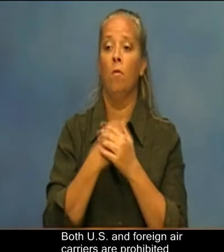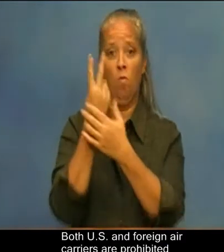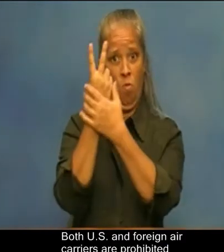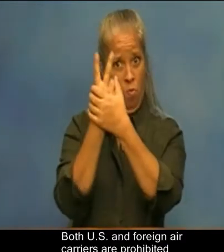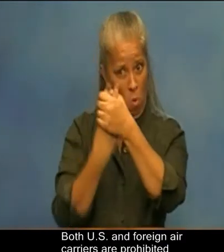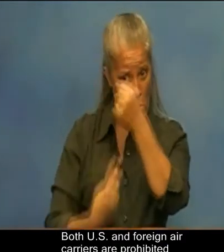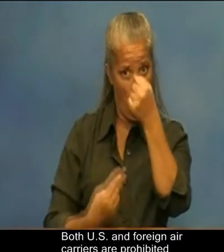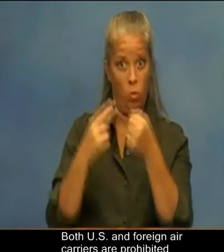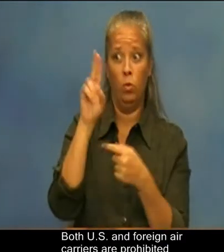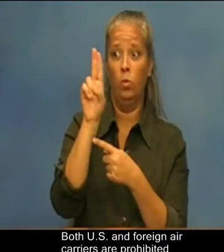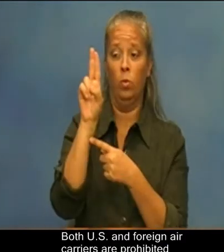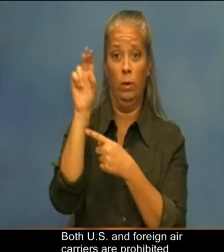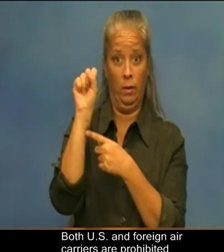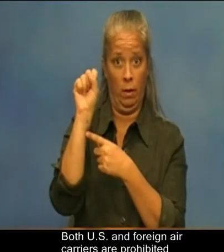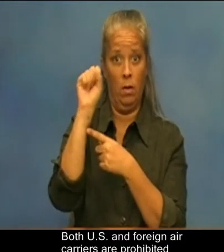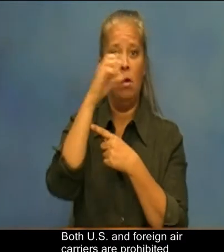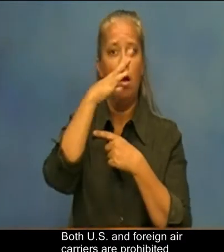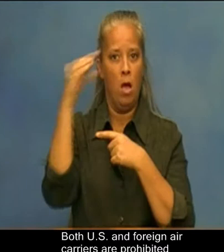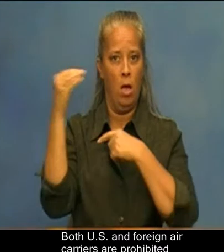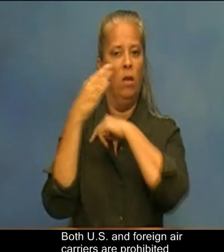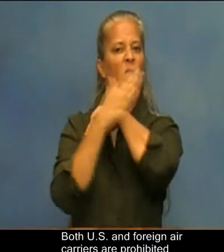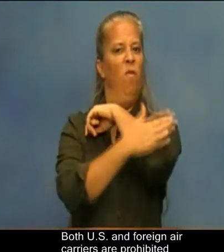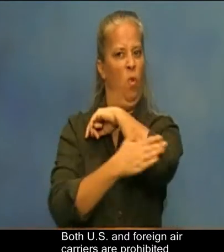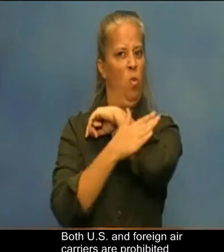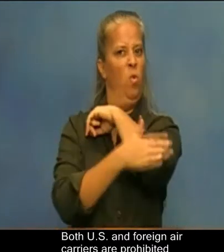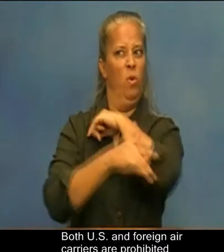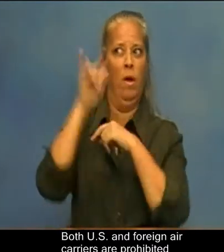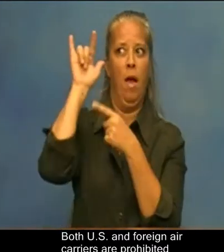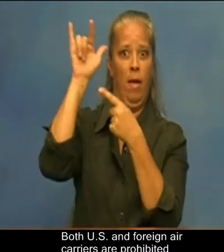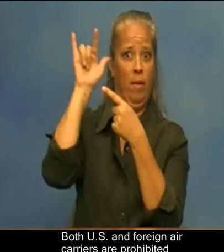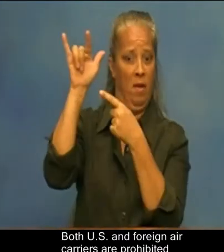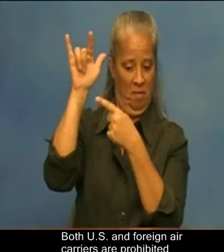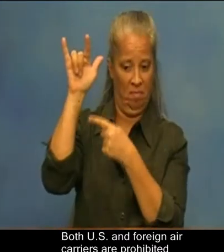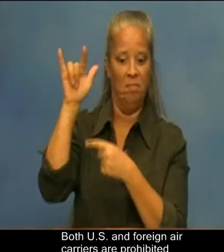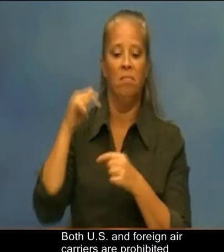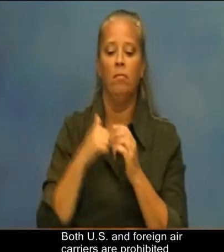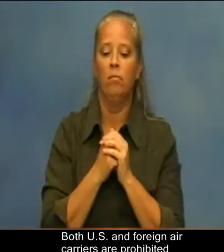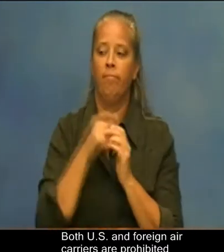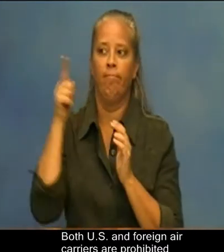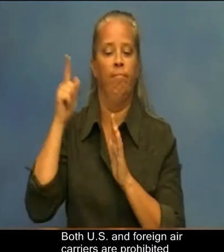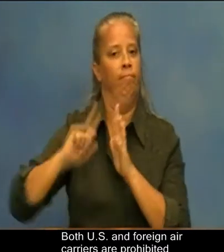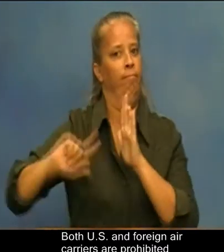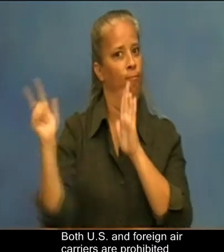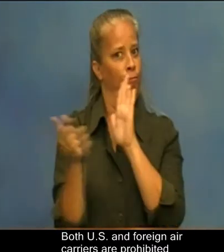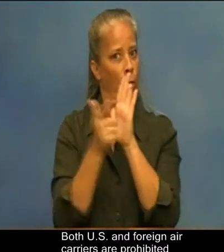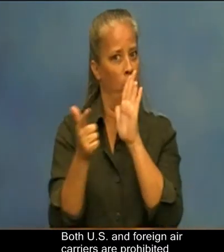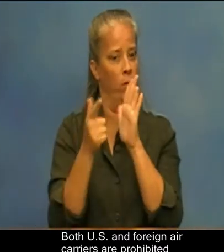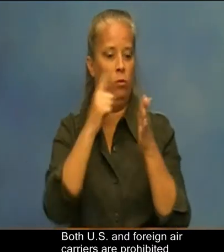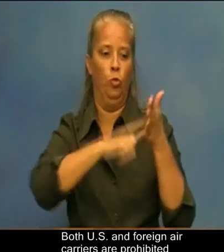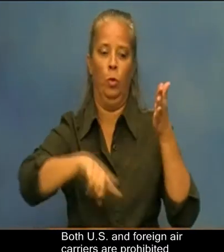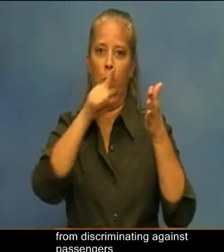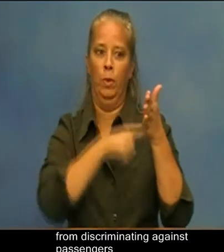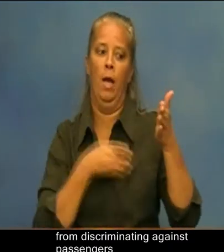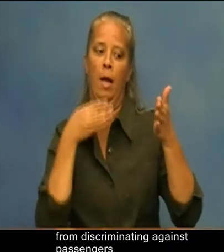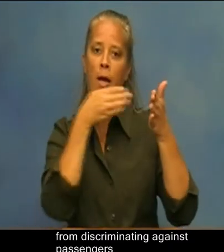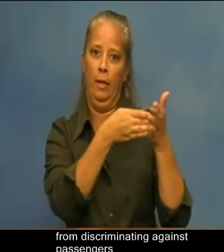Both U.S. and foreign air carriers are prohibited from